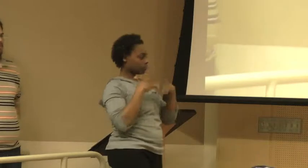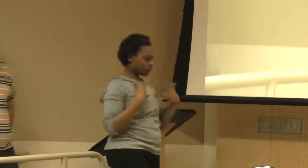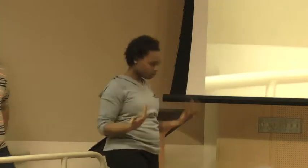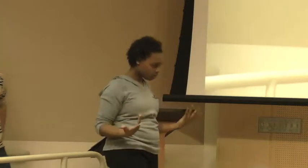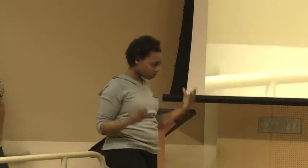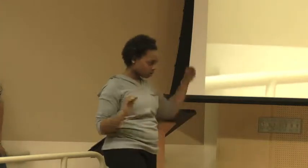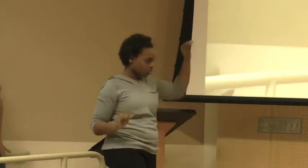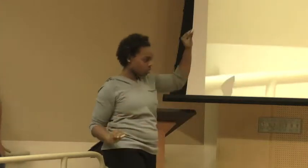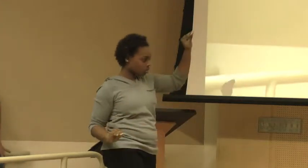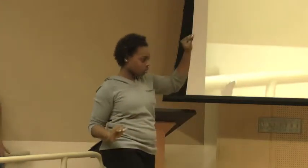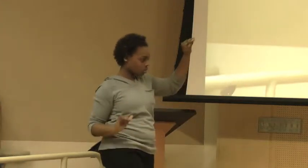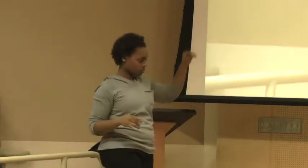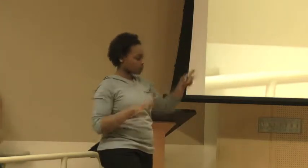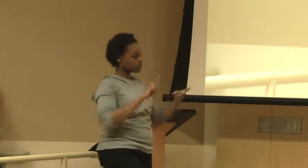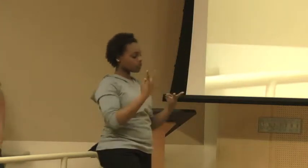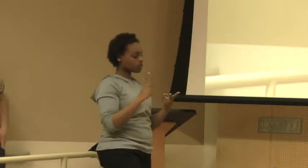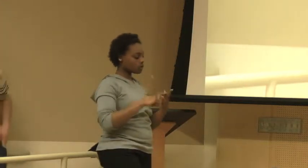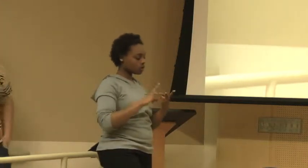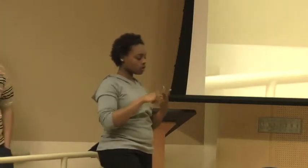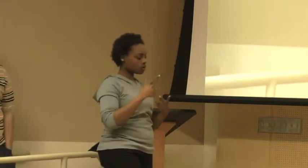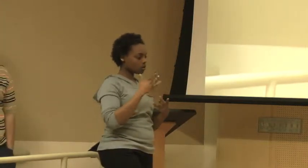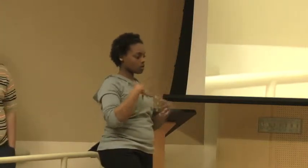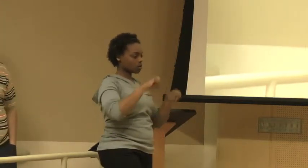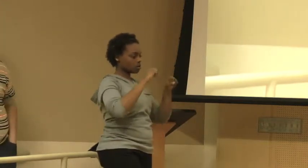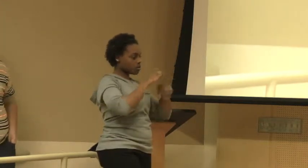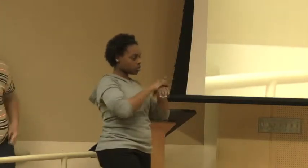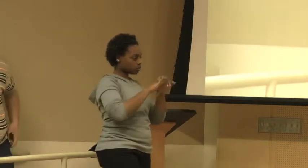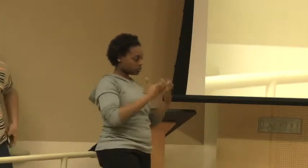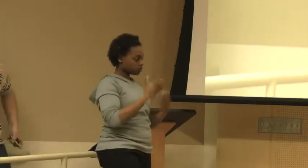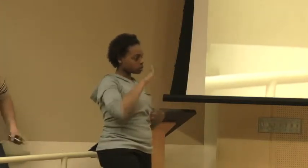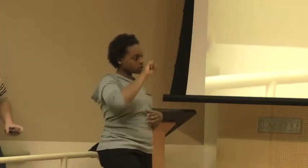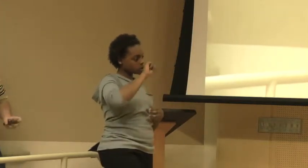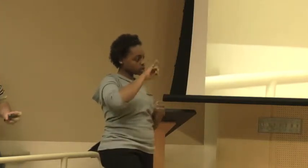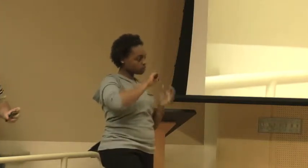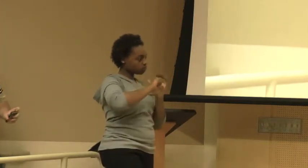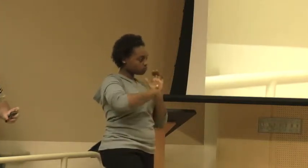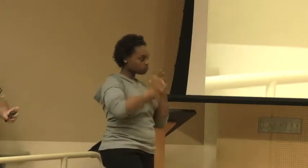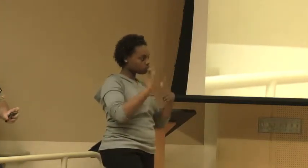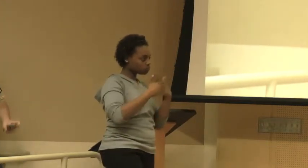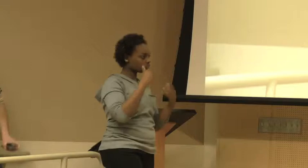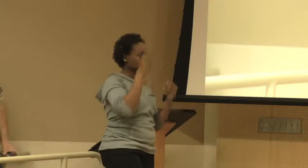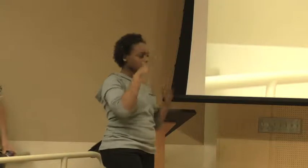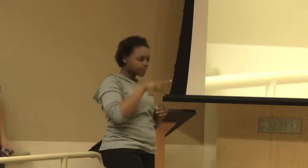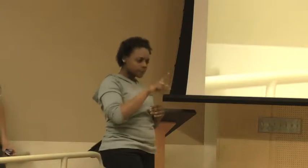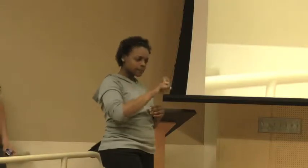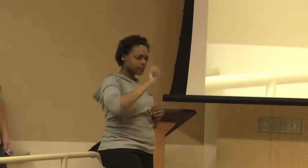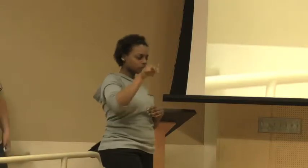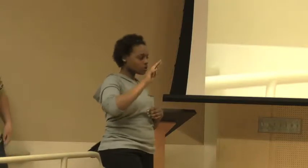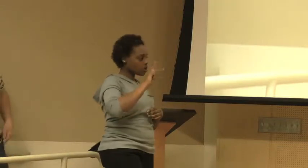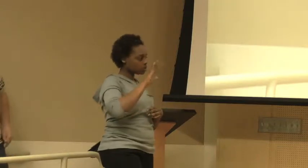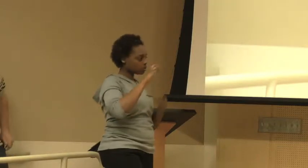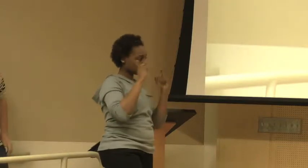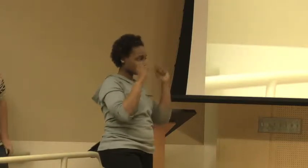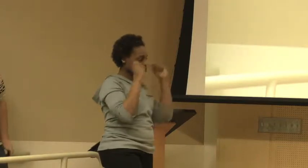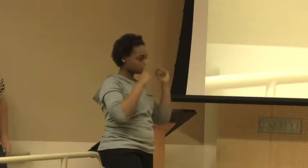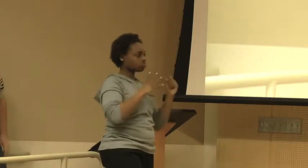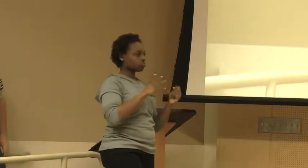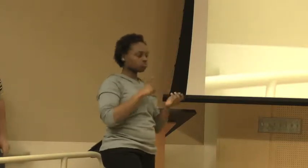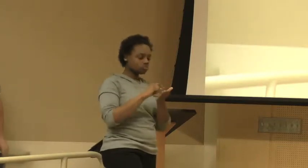me, no, I couldn't do that. I was blocked from that, put in lower program with English on, emphasizing so important,